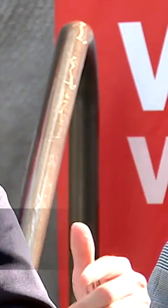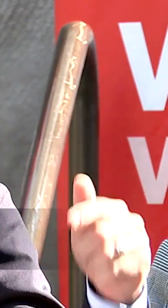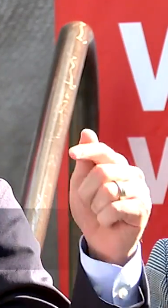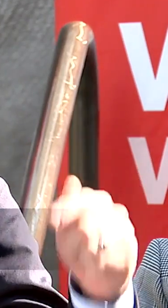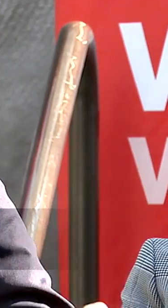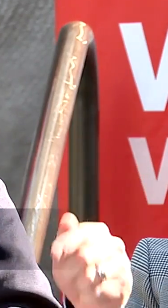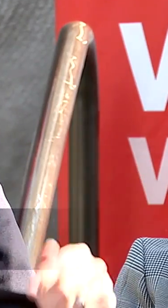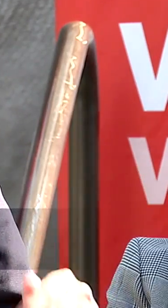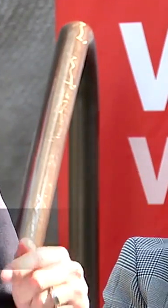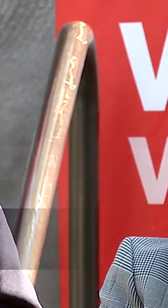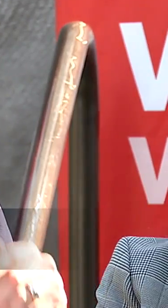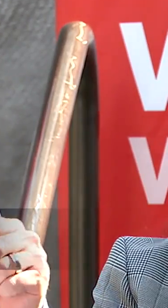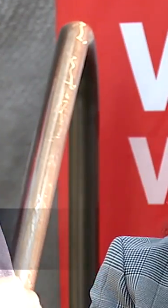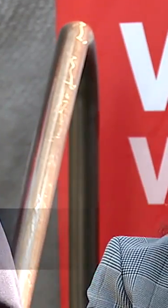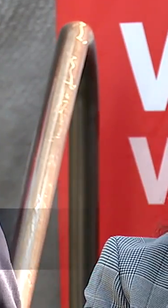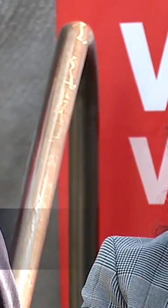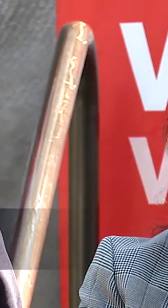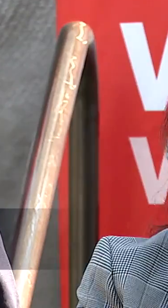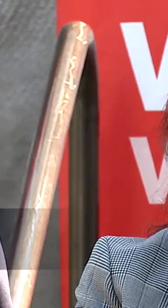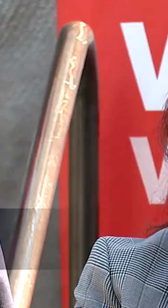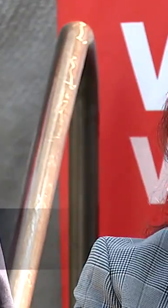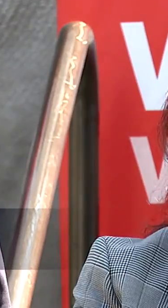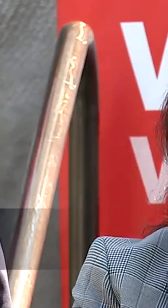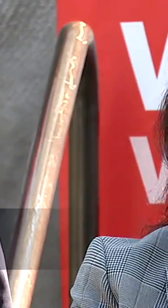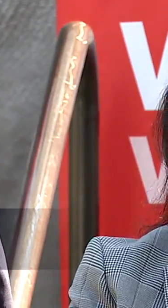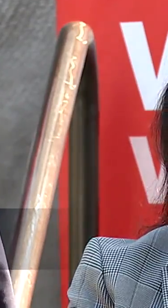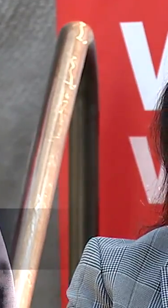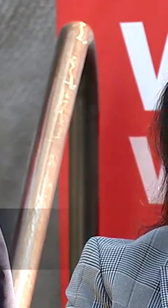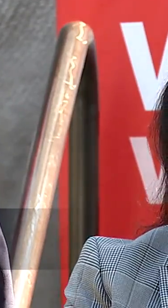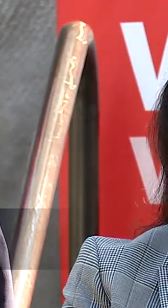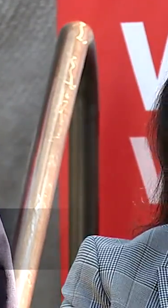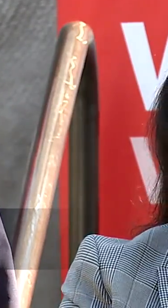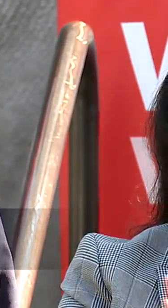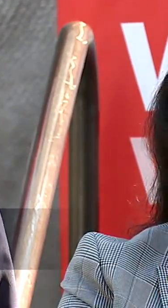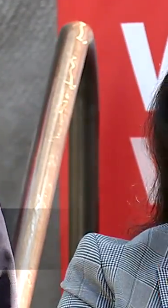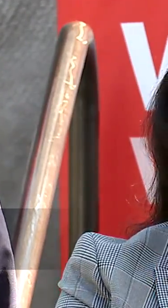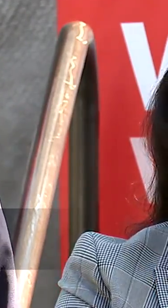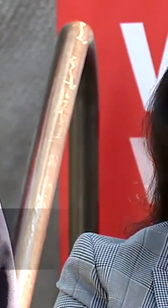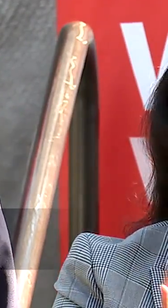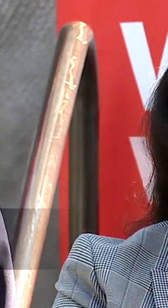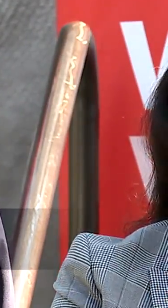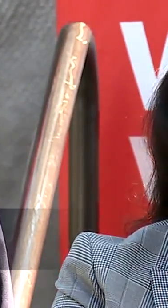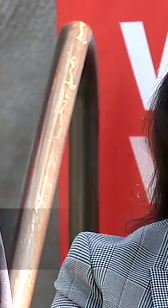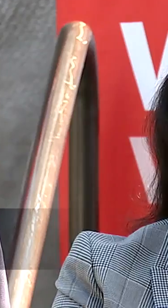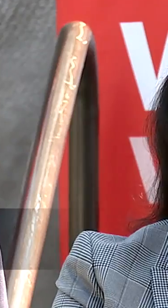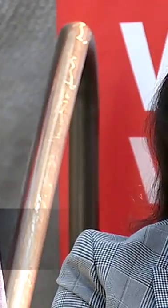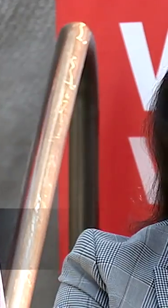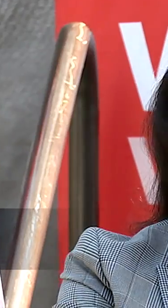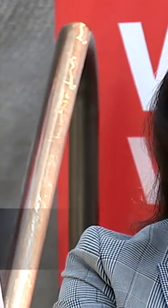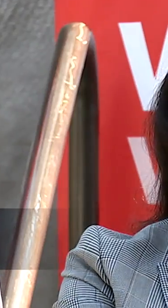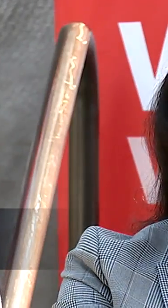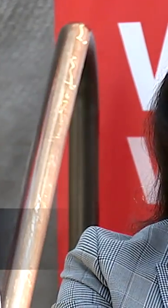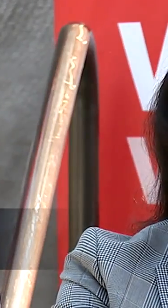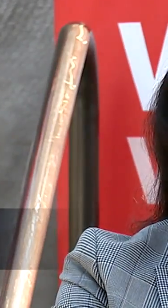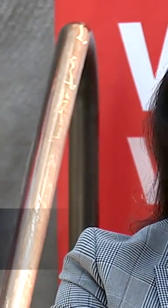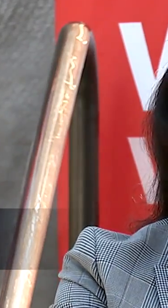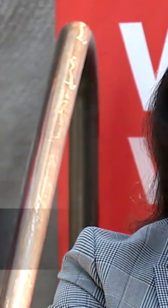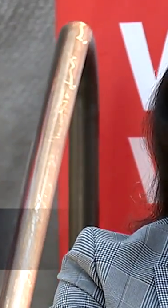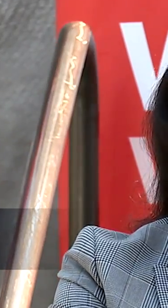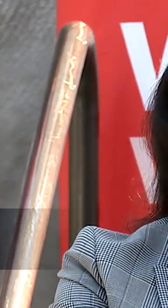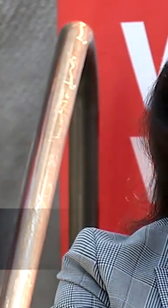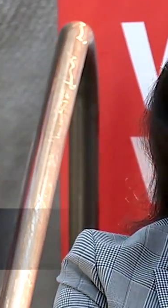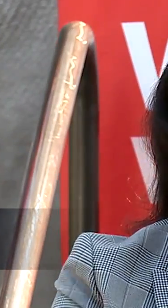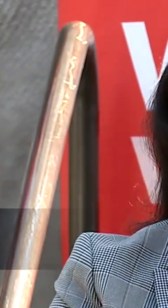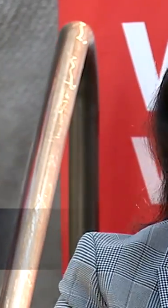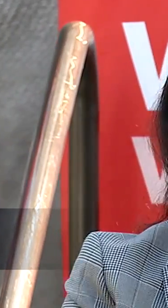around the country, take local action too. Put on your jeans and then take action to change things as well. So I want